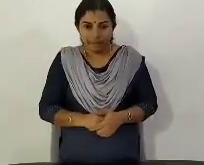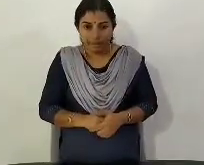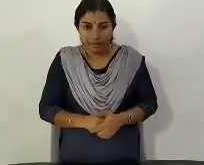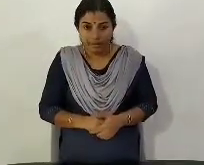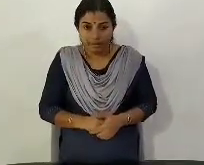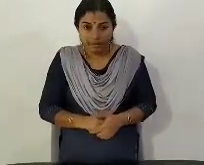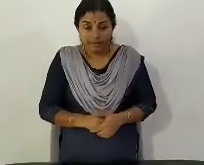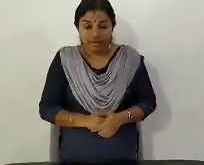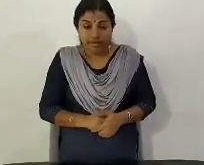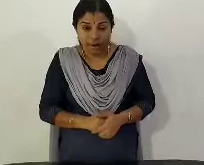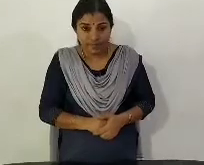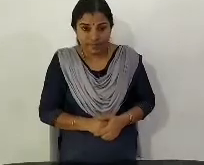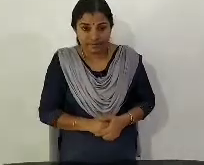Then what's happening there?